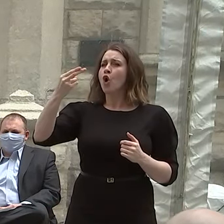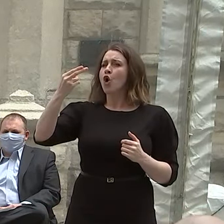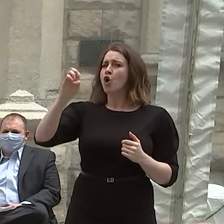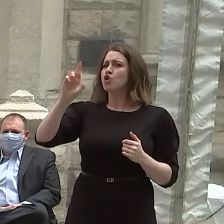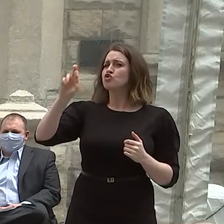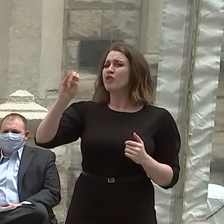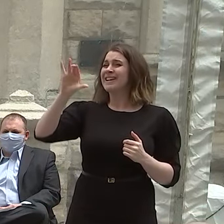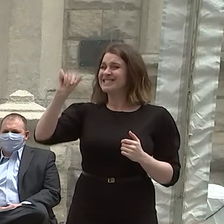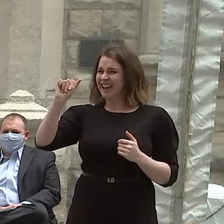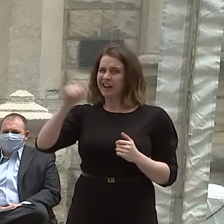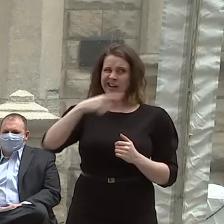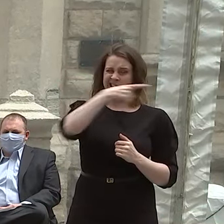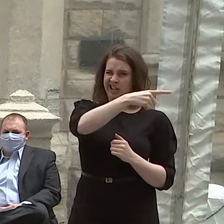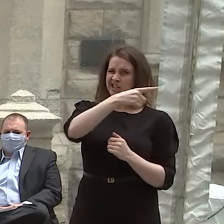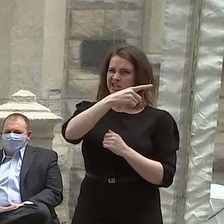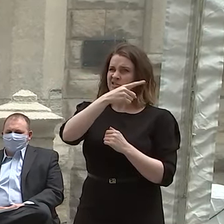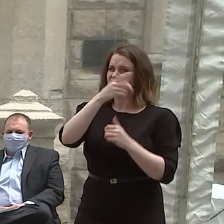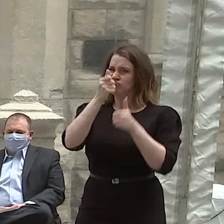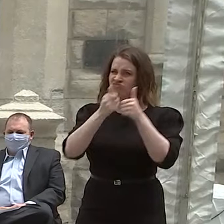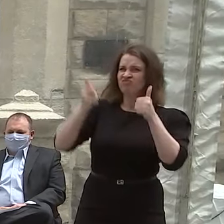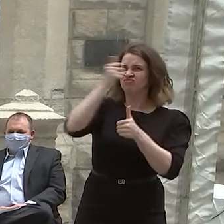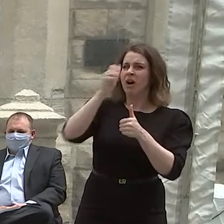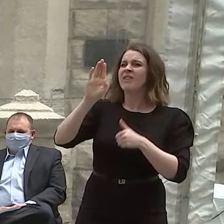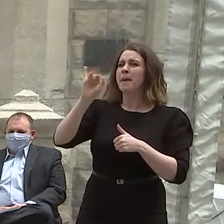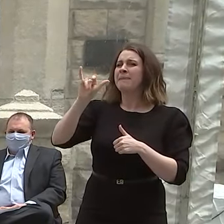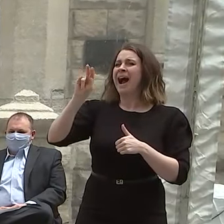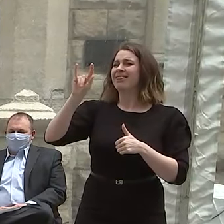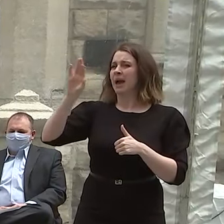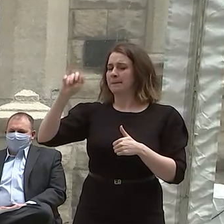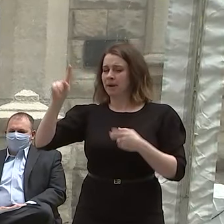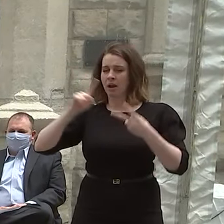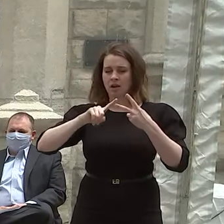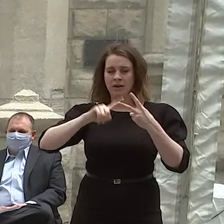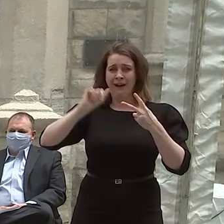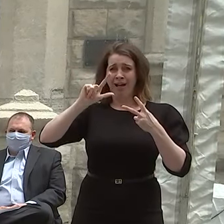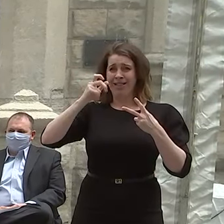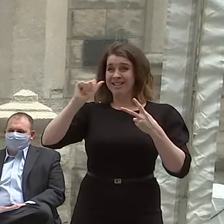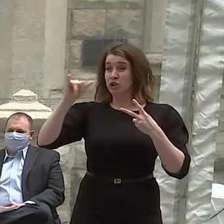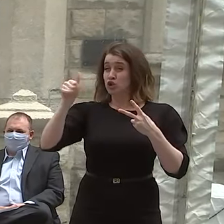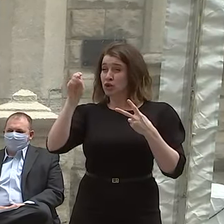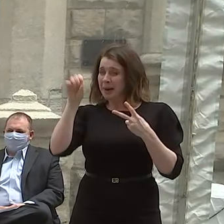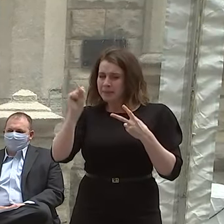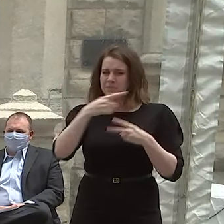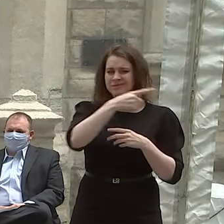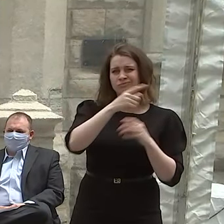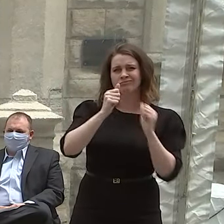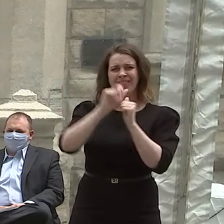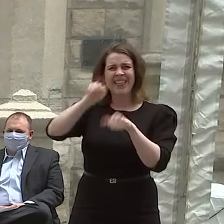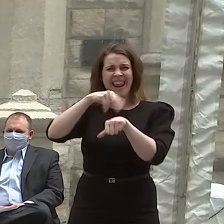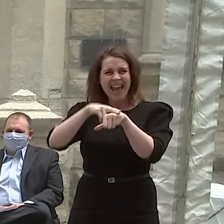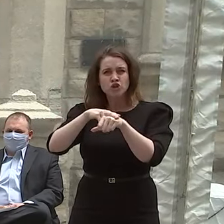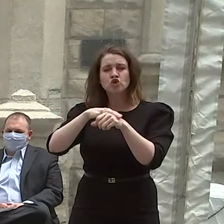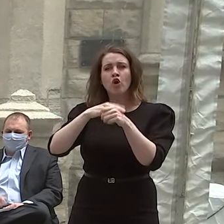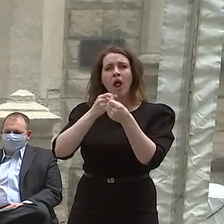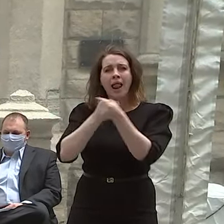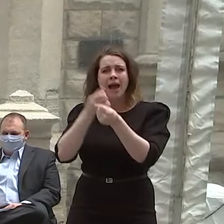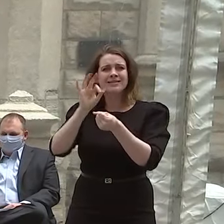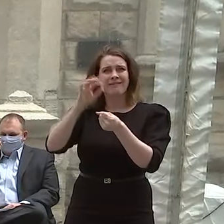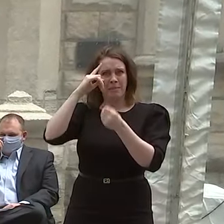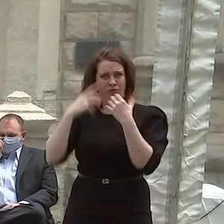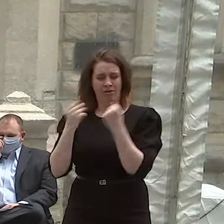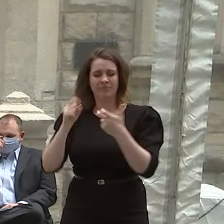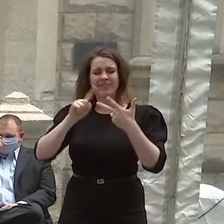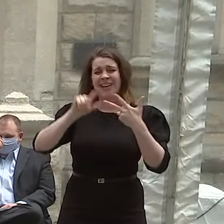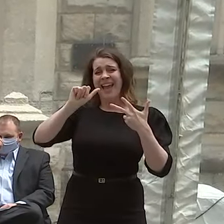Chairman of Byline Bank, Alexa James, Executive Director of the National Alliance on Mental Illness, and